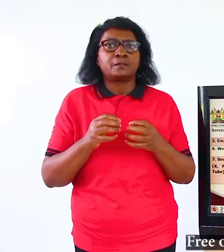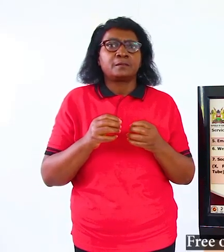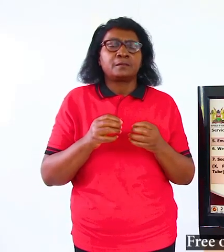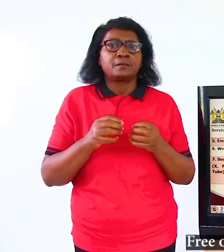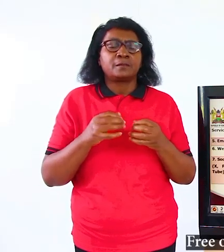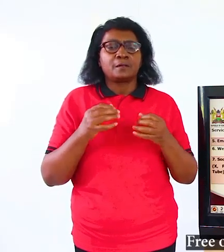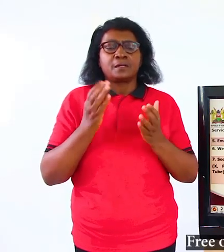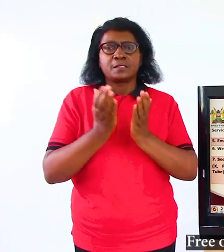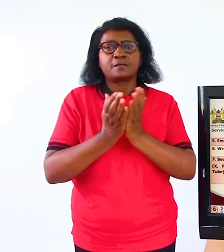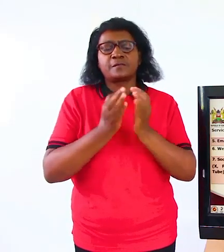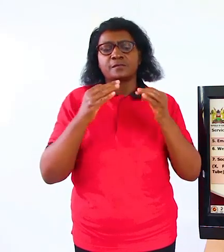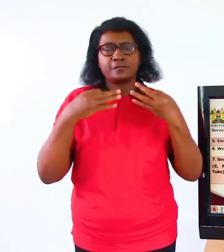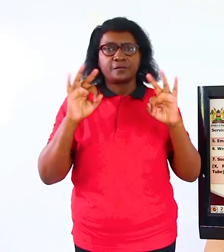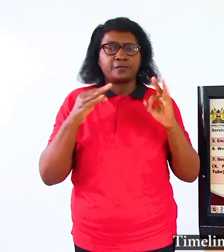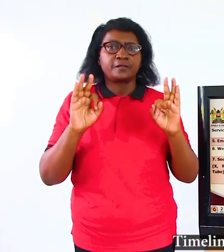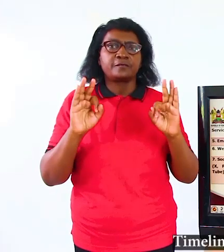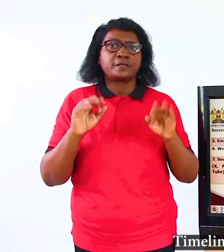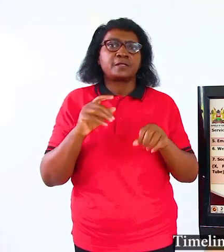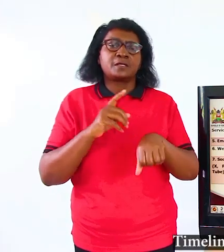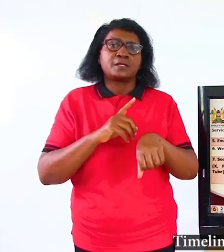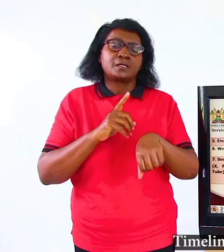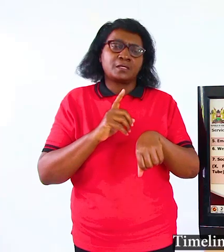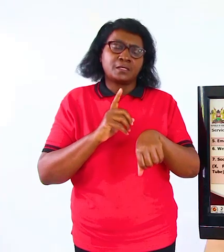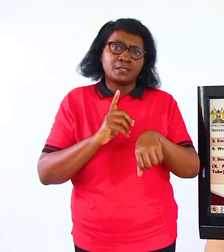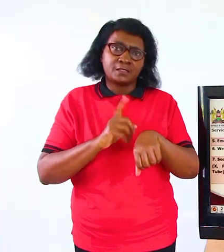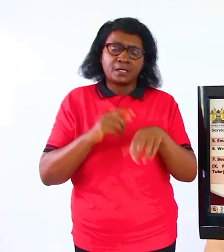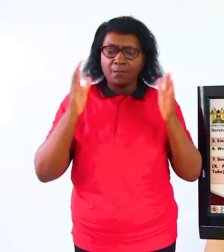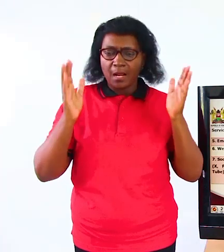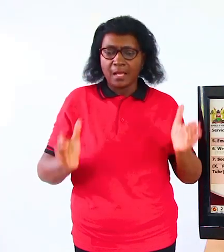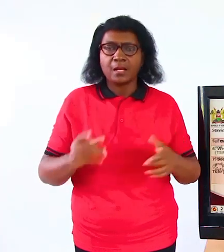Free of charge. Timeline: 1 day.